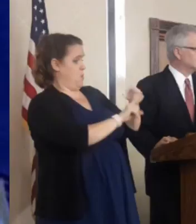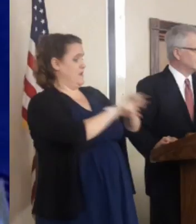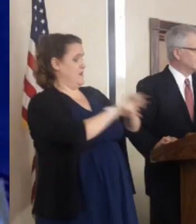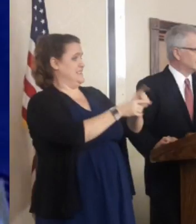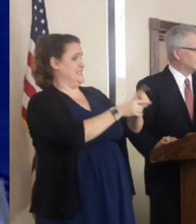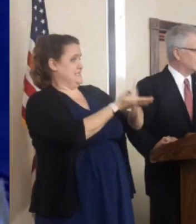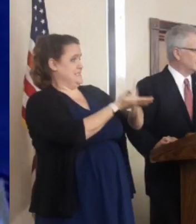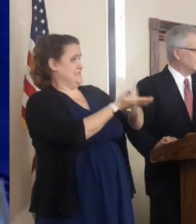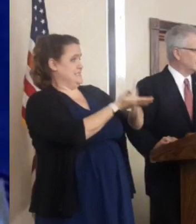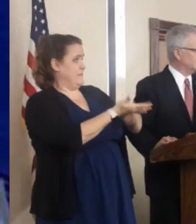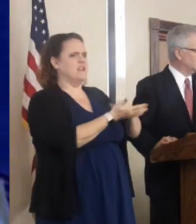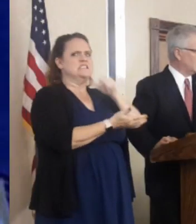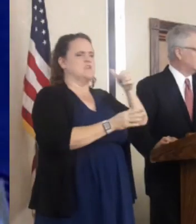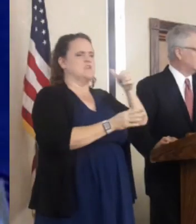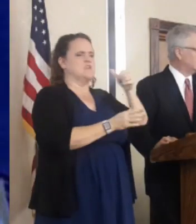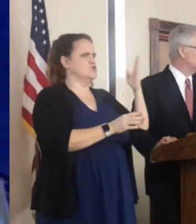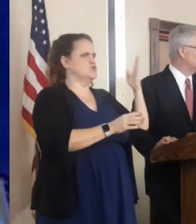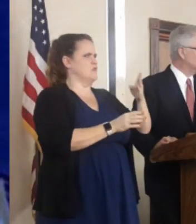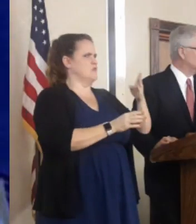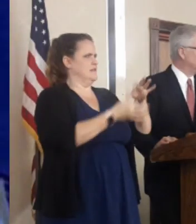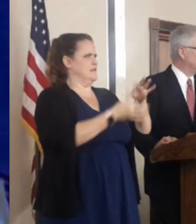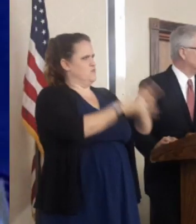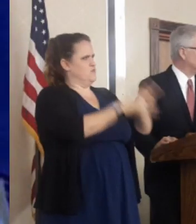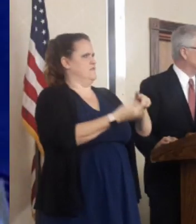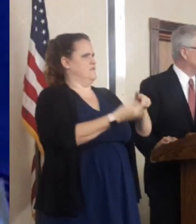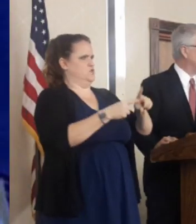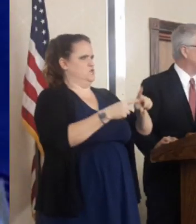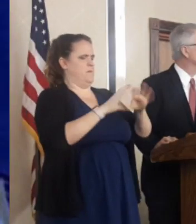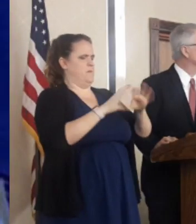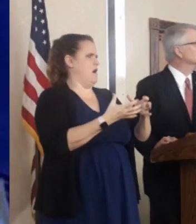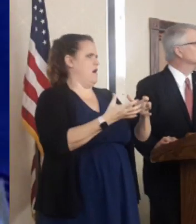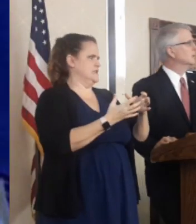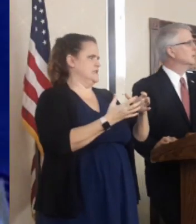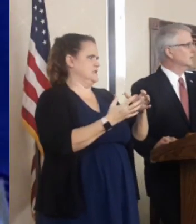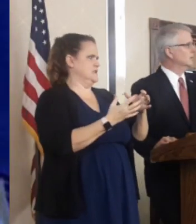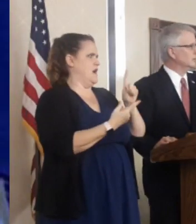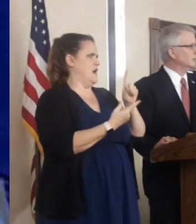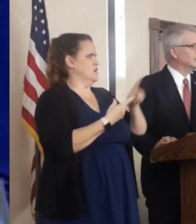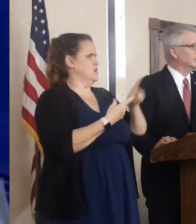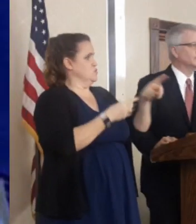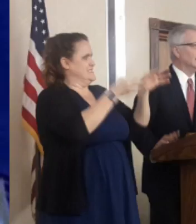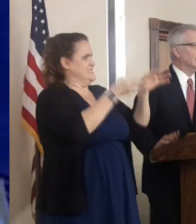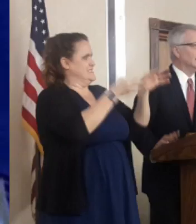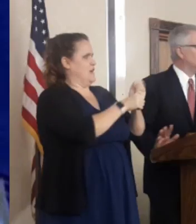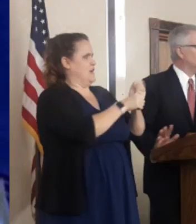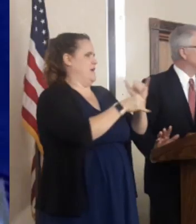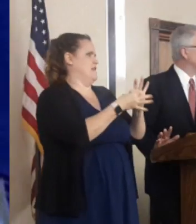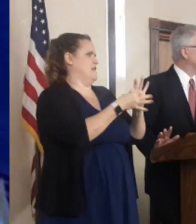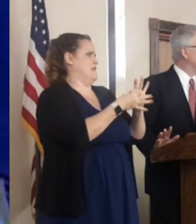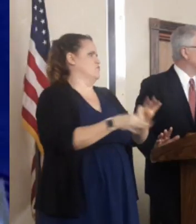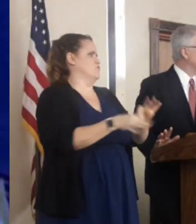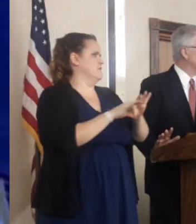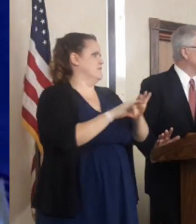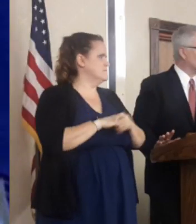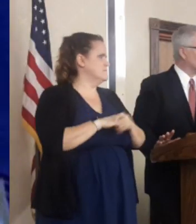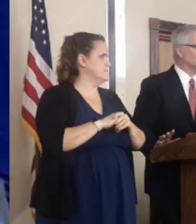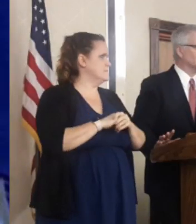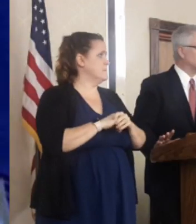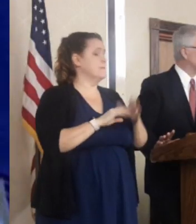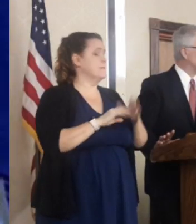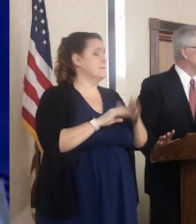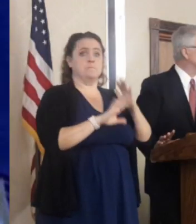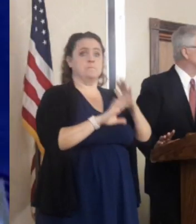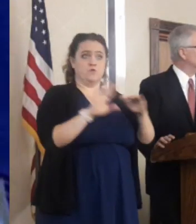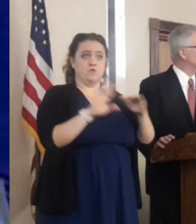directly relevant to the body unless you decide to make its own debate. Thank you, Mr. Chairman. Seeing no further